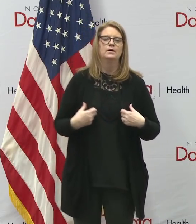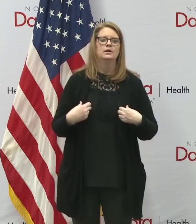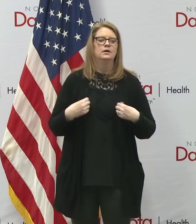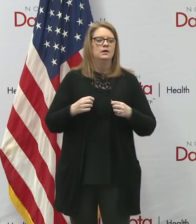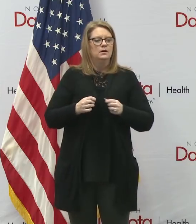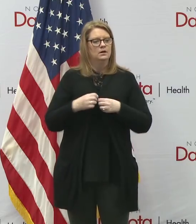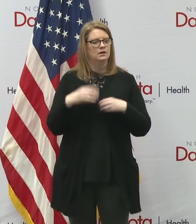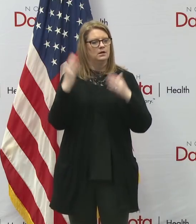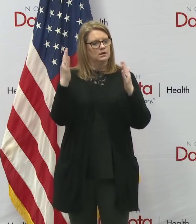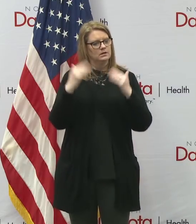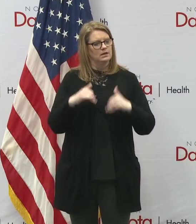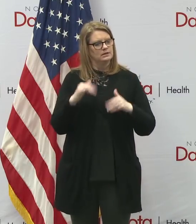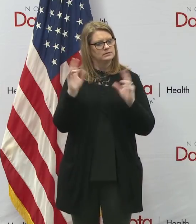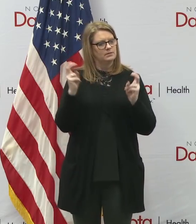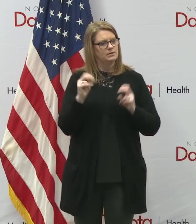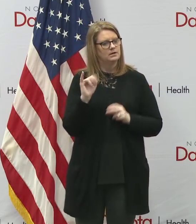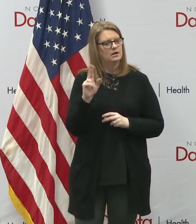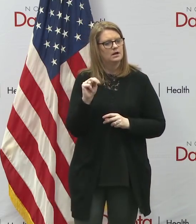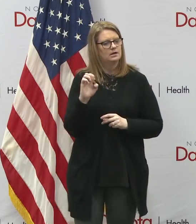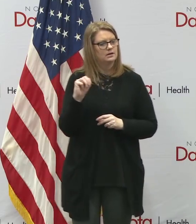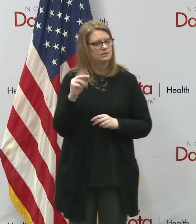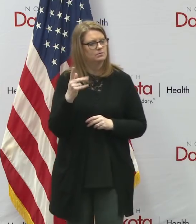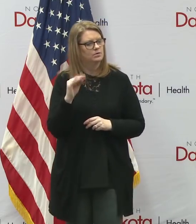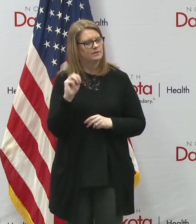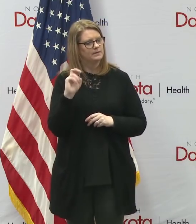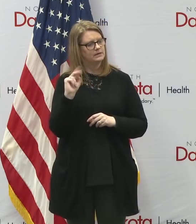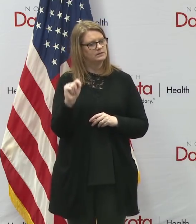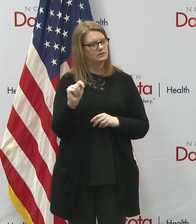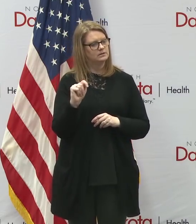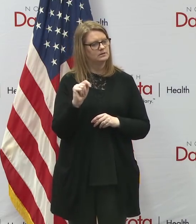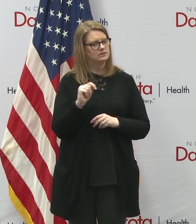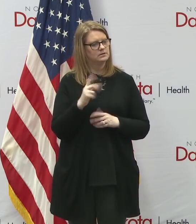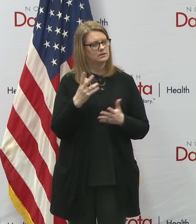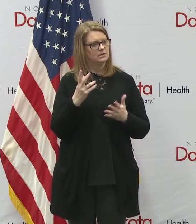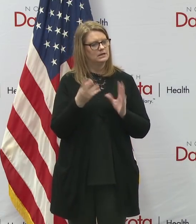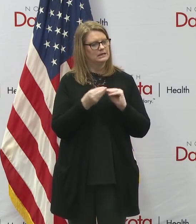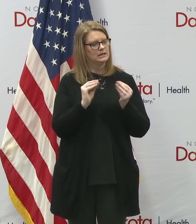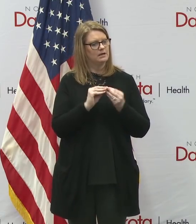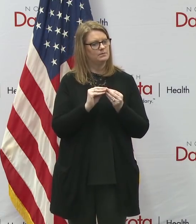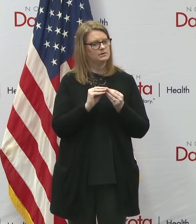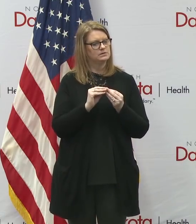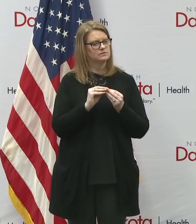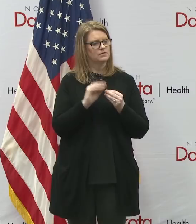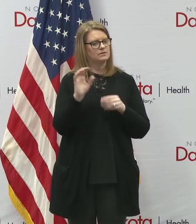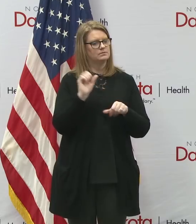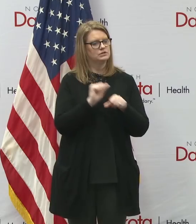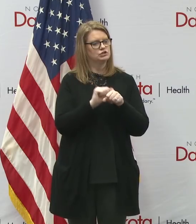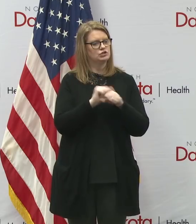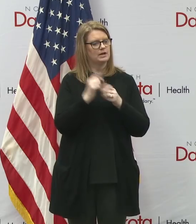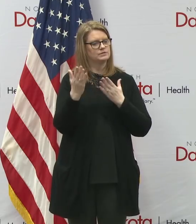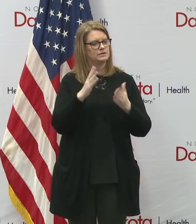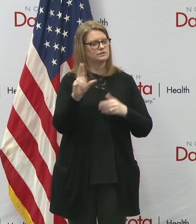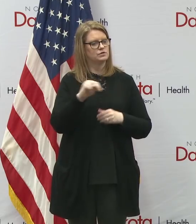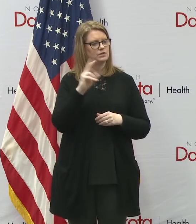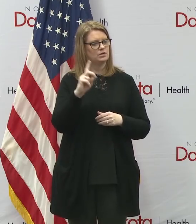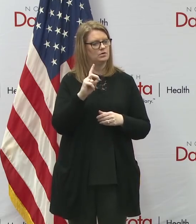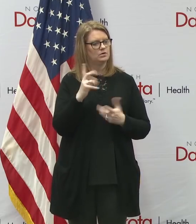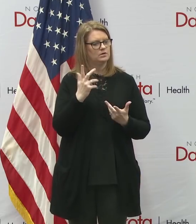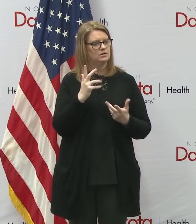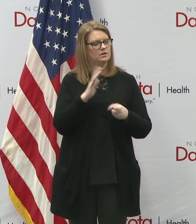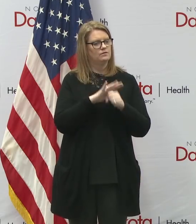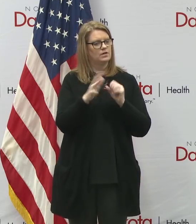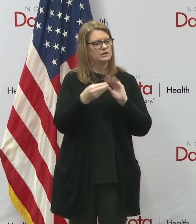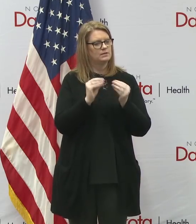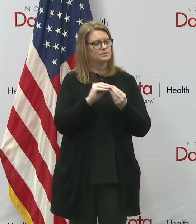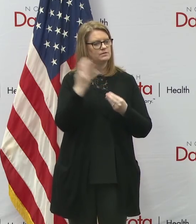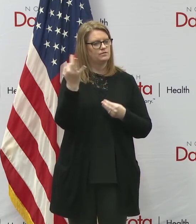Next topic, unemployment count. These are numbers updated from the Job Service North Dakota. The full numbers for Friday,